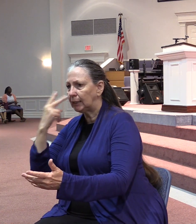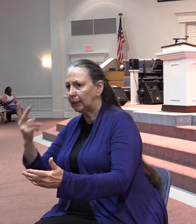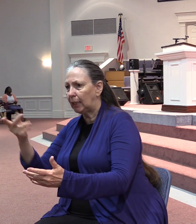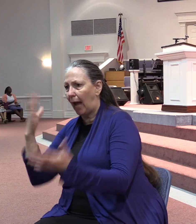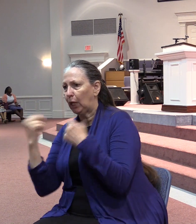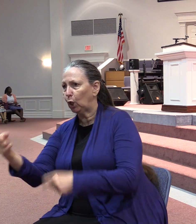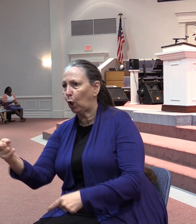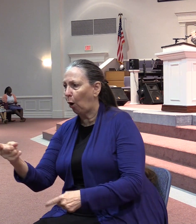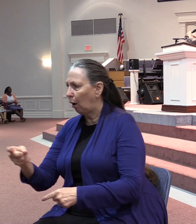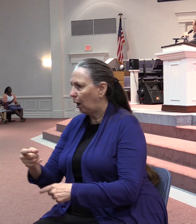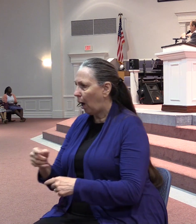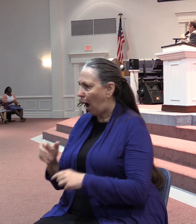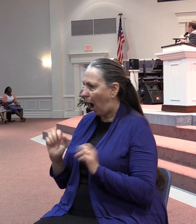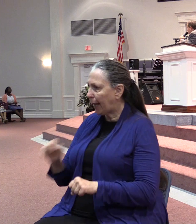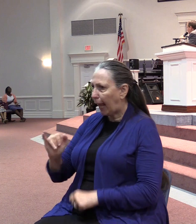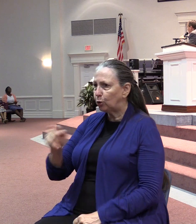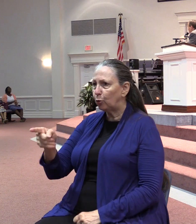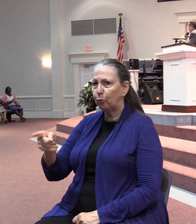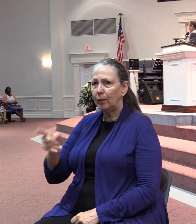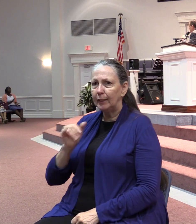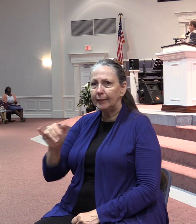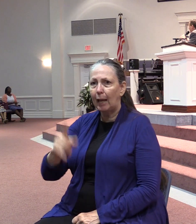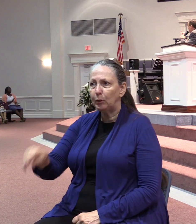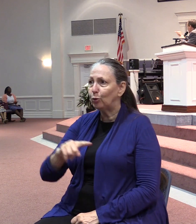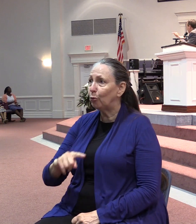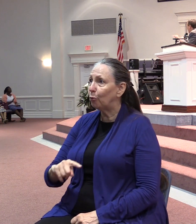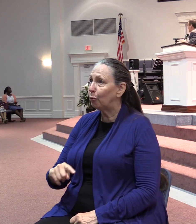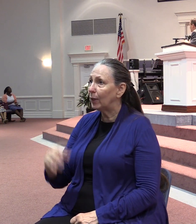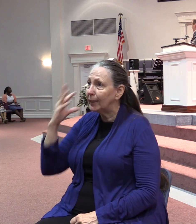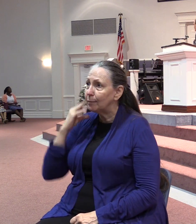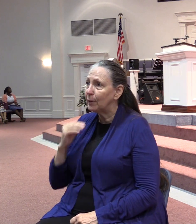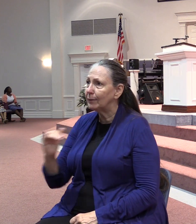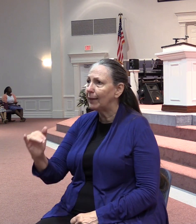do something supernatural.